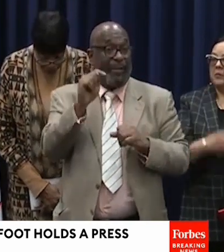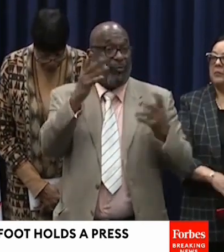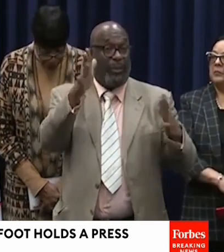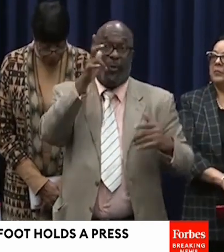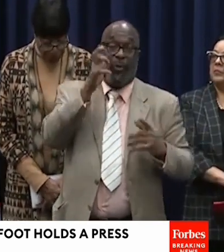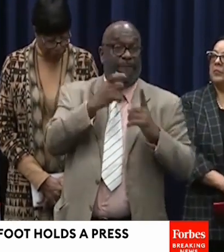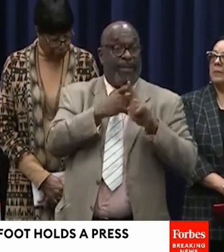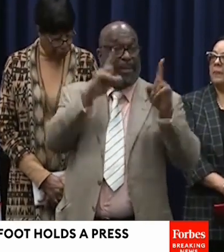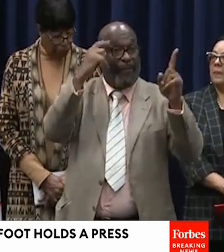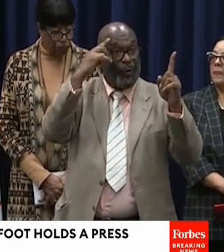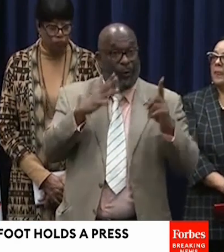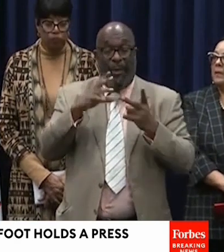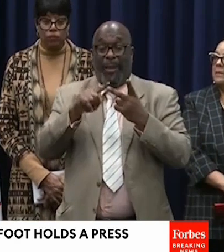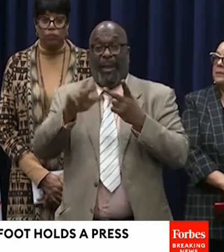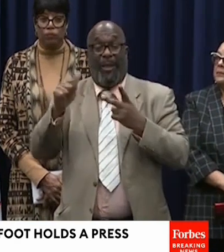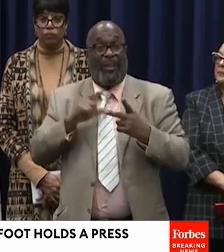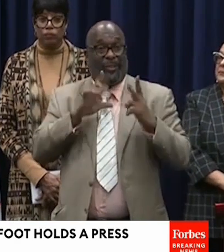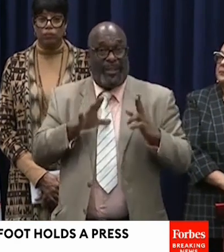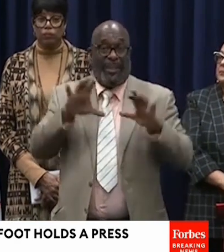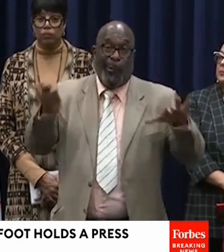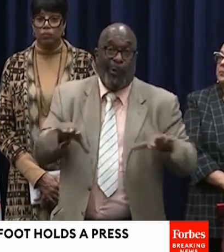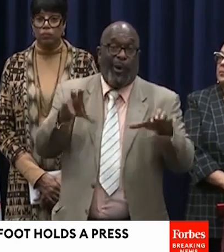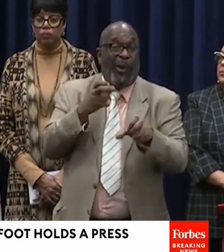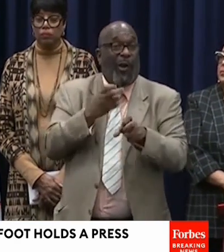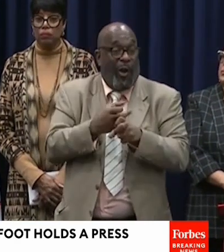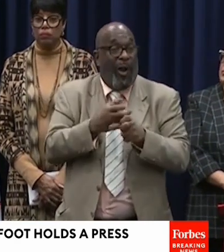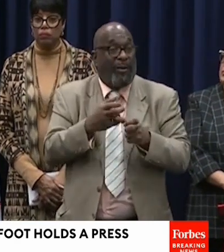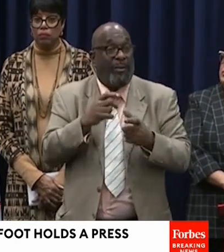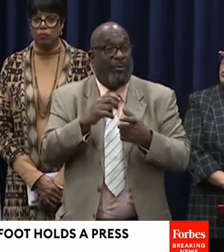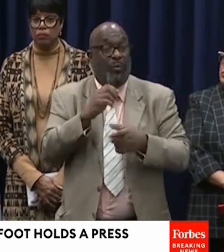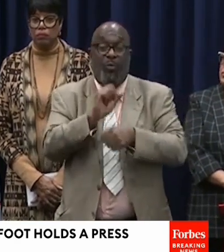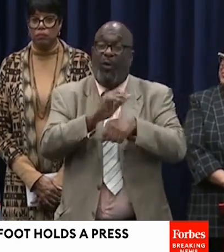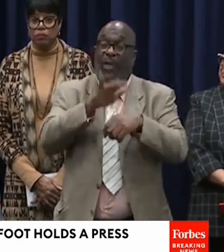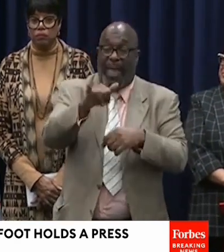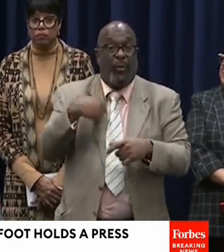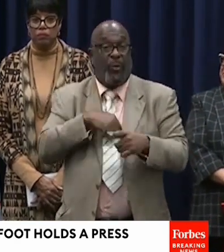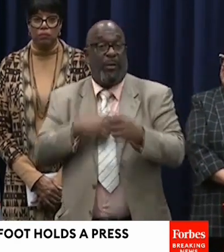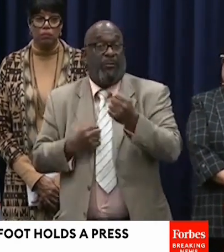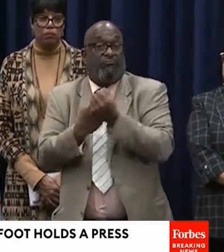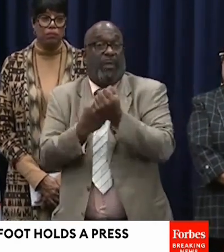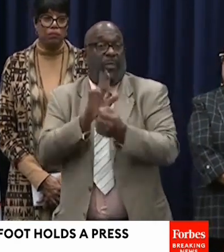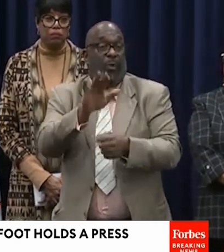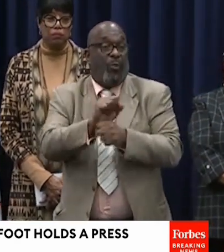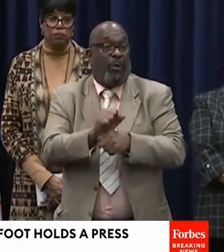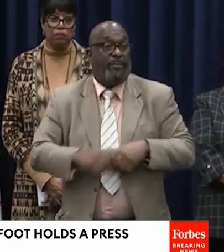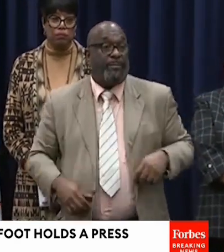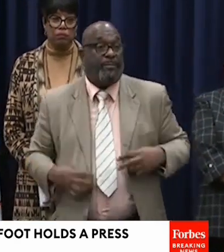I think a number of legislators that they are hard at work on that. And we're going to join them in that work. AD Tripp. Hi, Mayor.